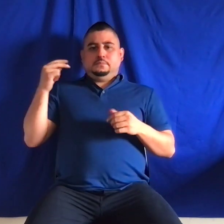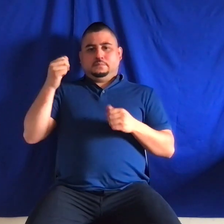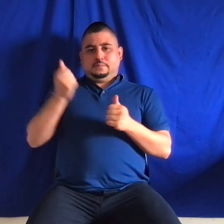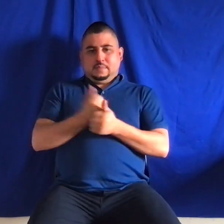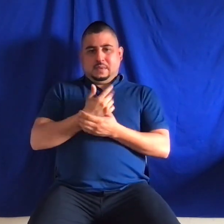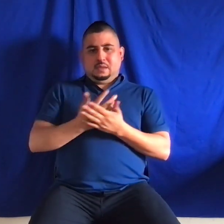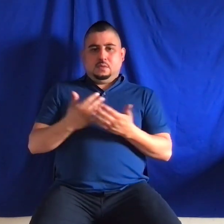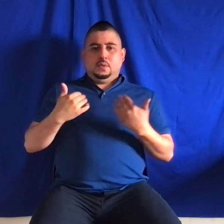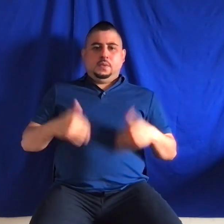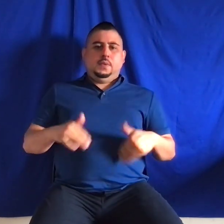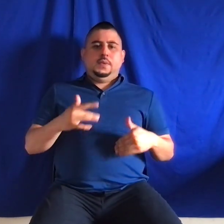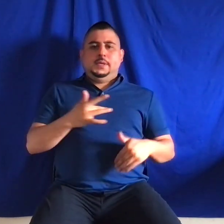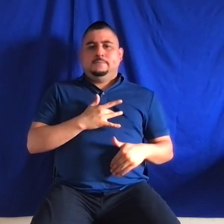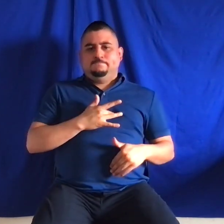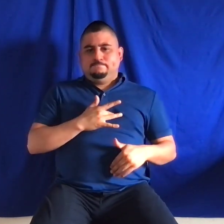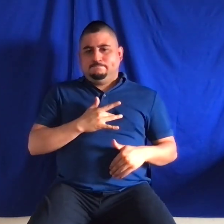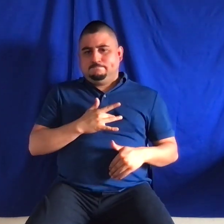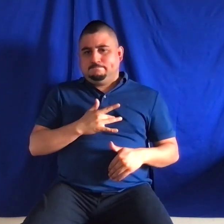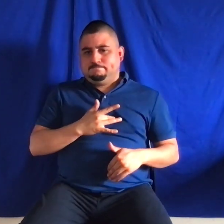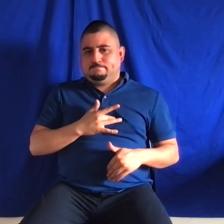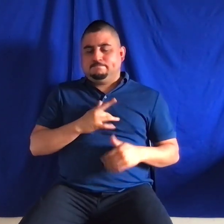passion to their friends.